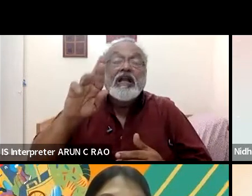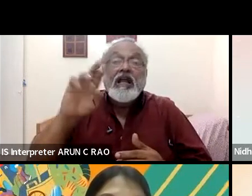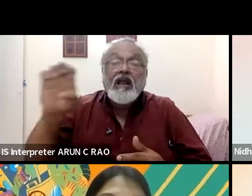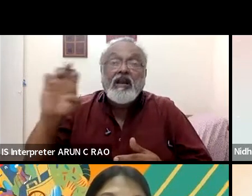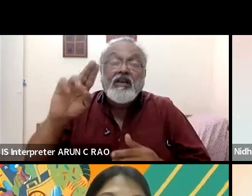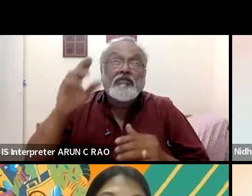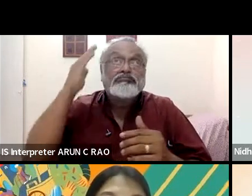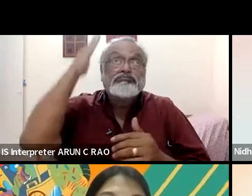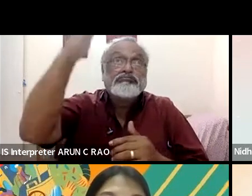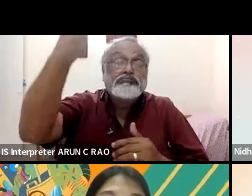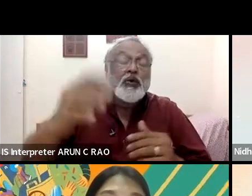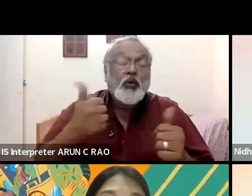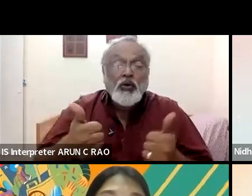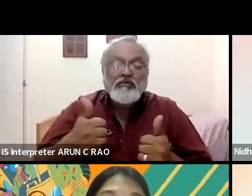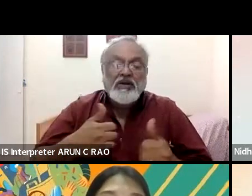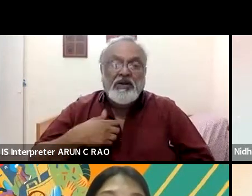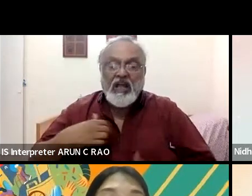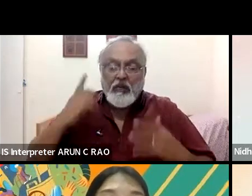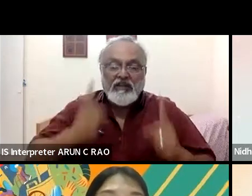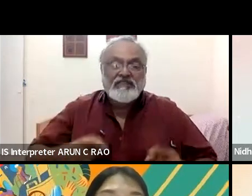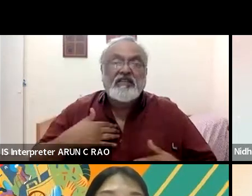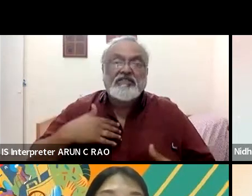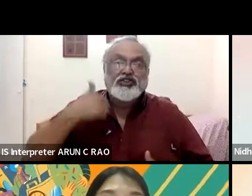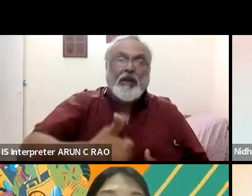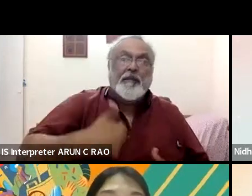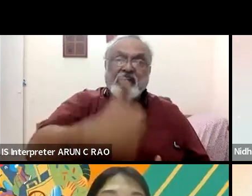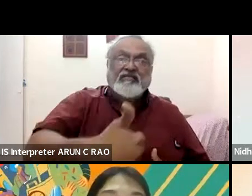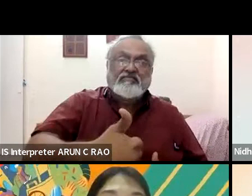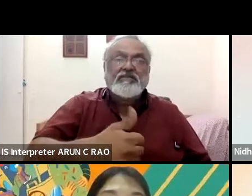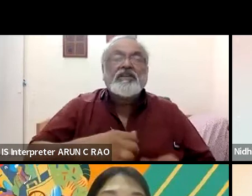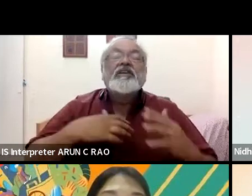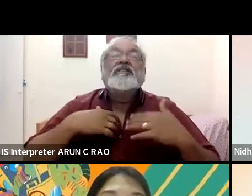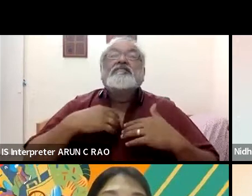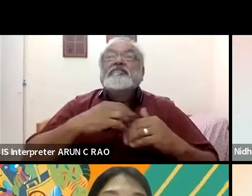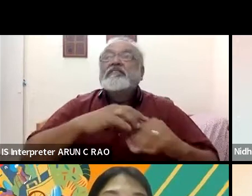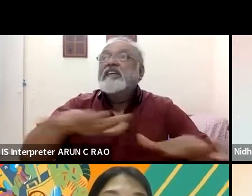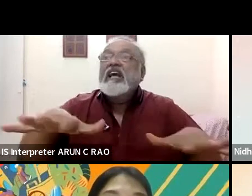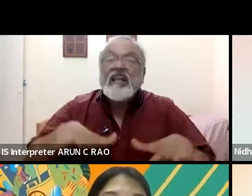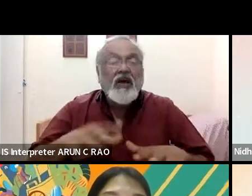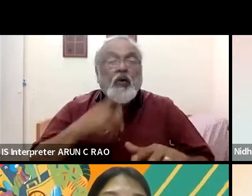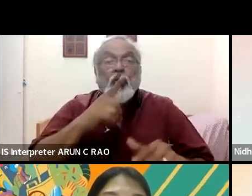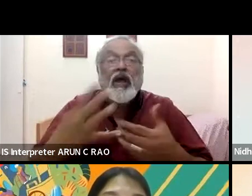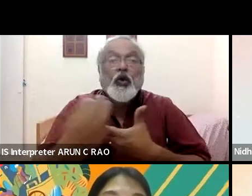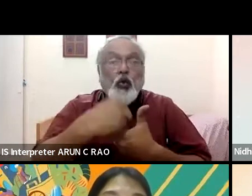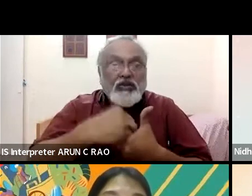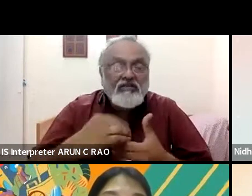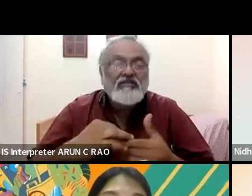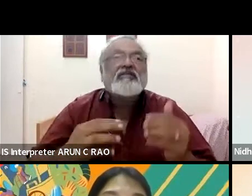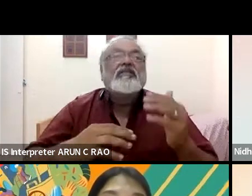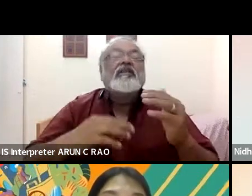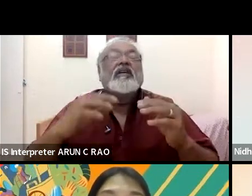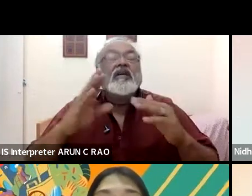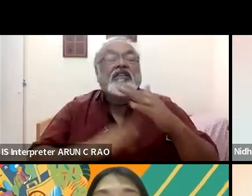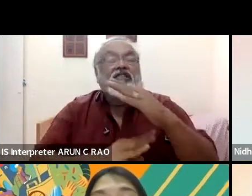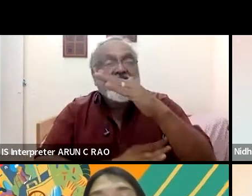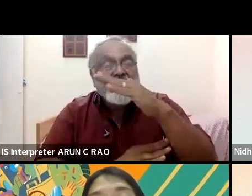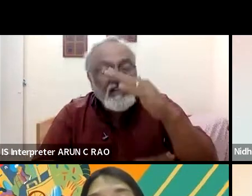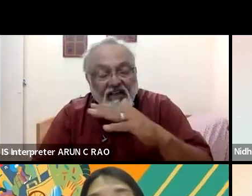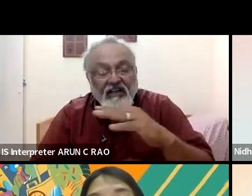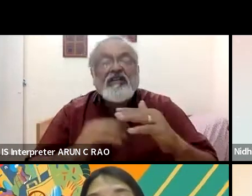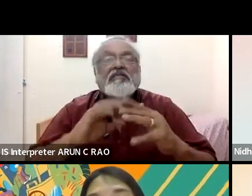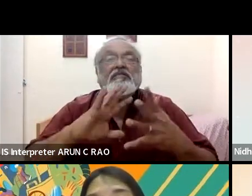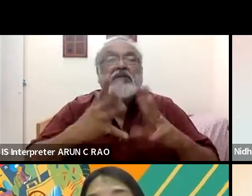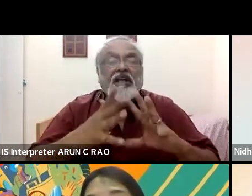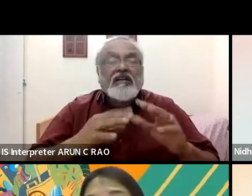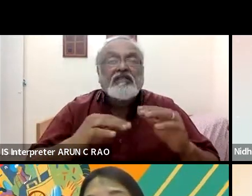panel session, the need to have champions in this area and how important that is. And I think that by having this across the curriculum, you